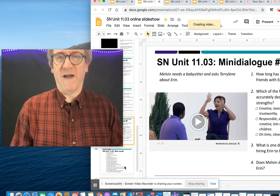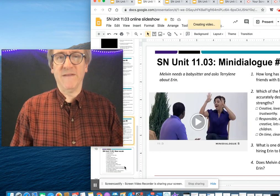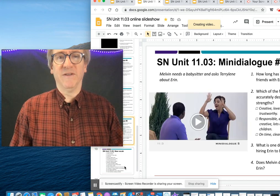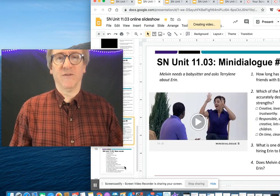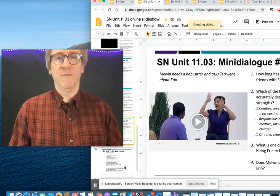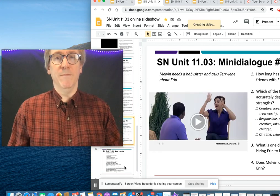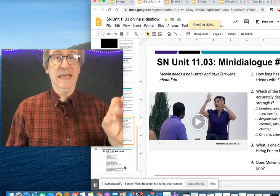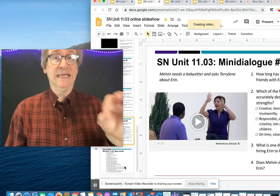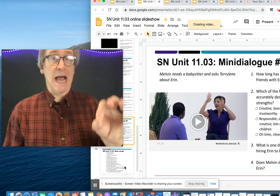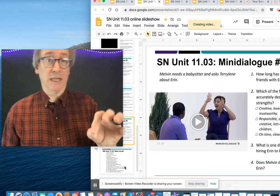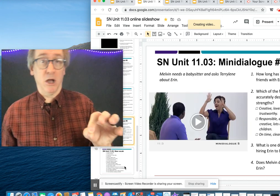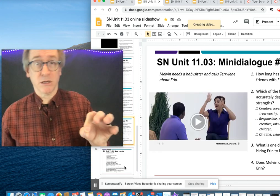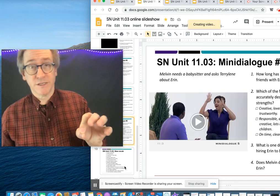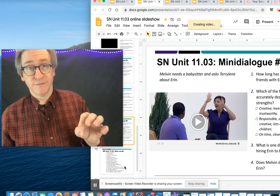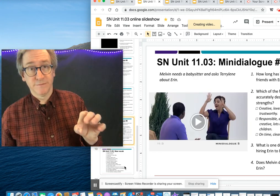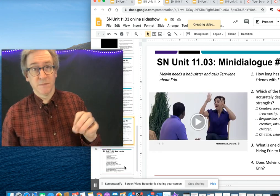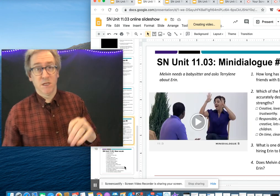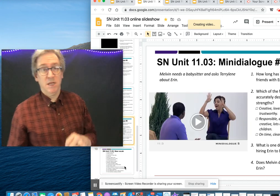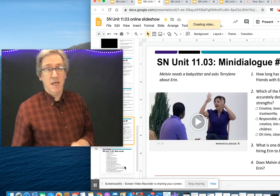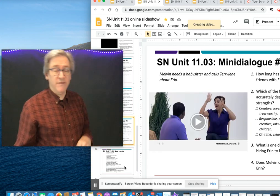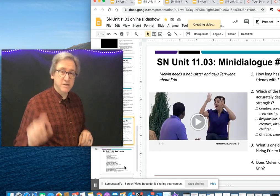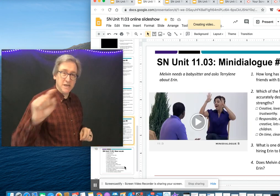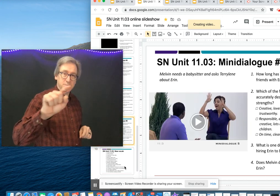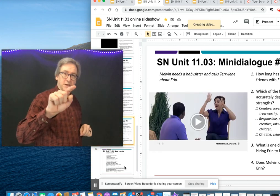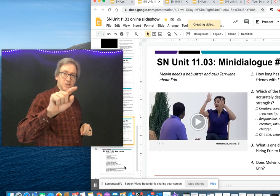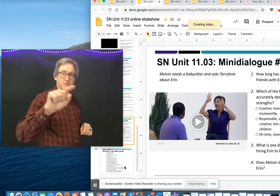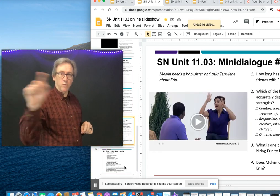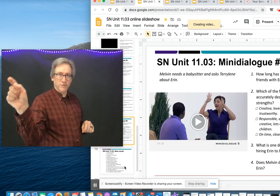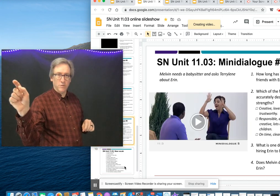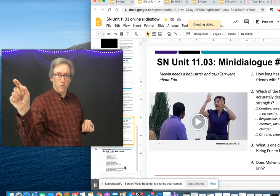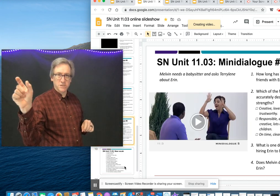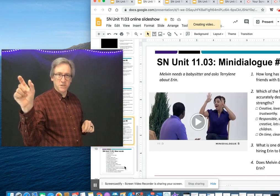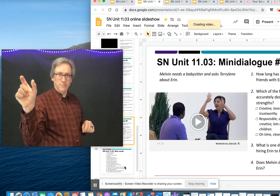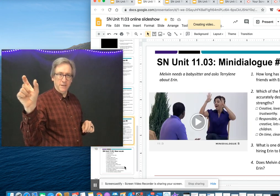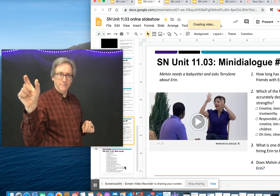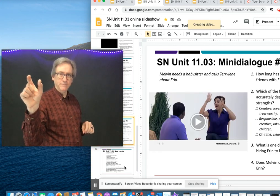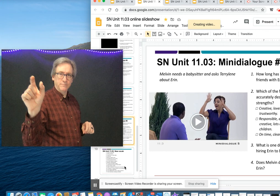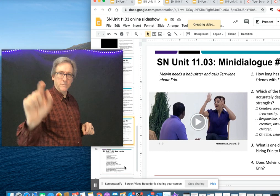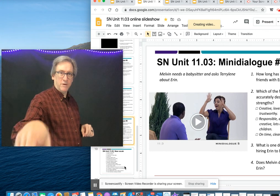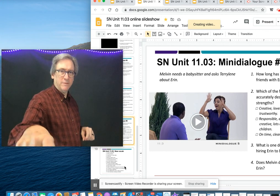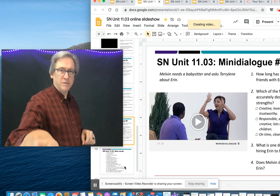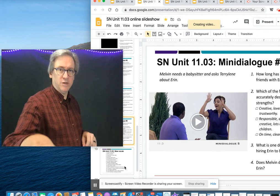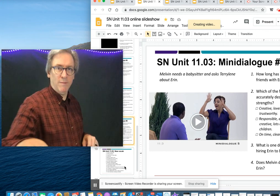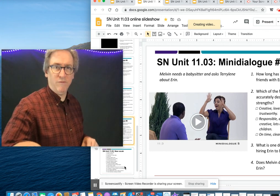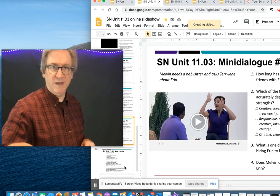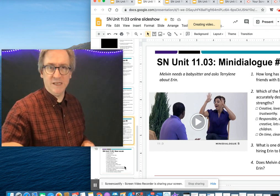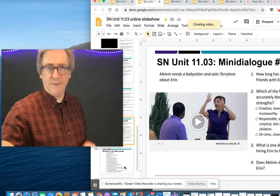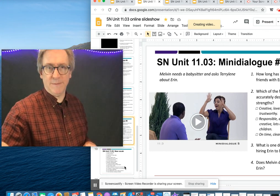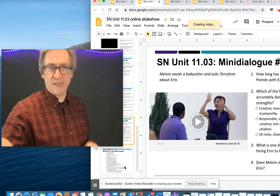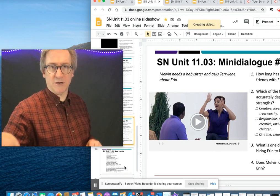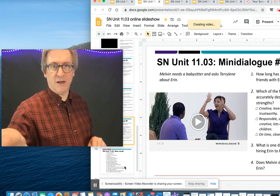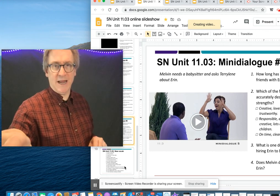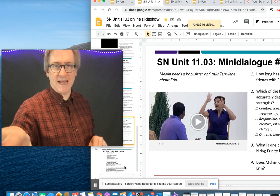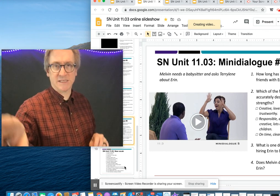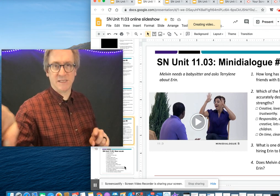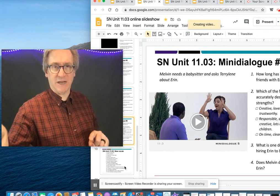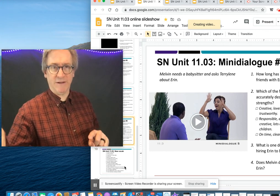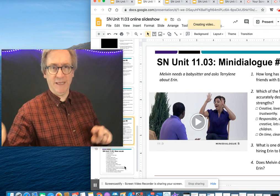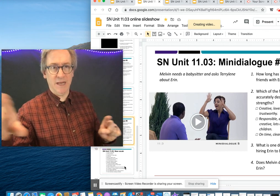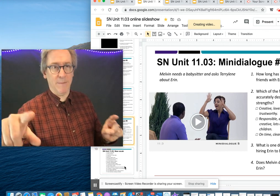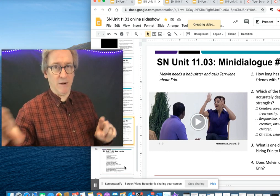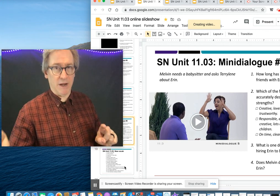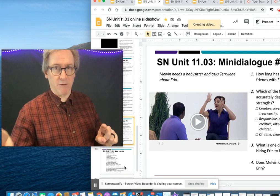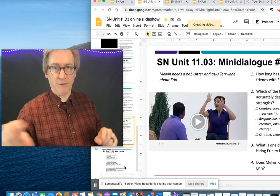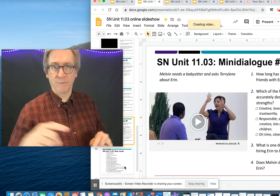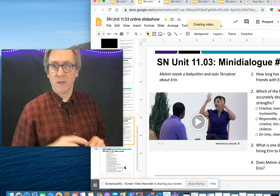there are five different mini dialogues. And there's an explanation of what it's going to be, right? So Melvin needs a babysitter and asks Terry